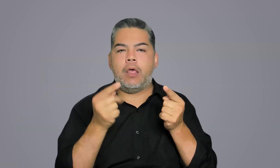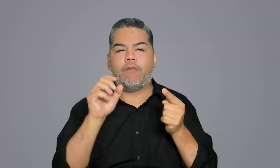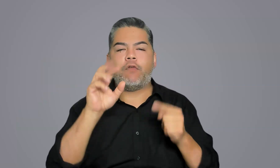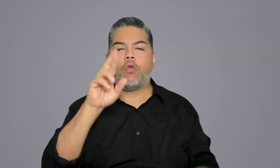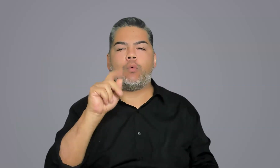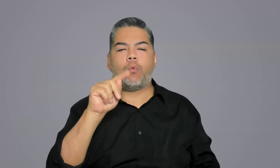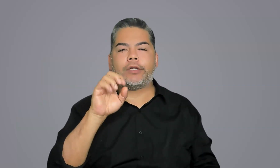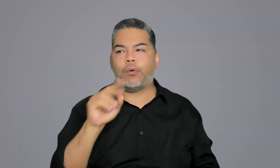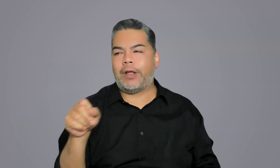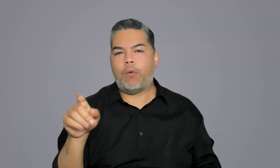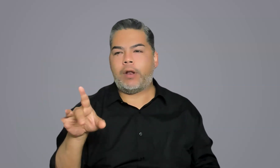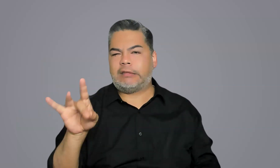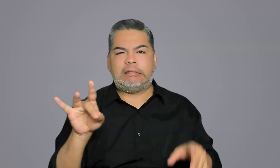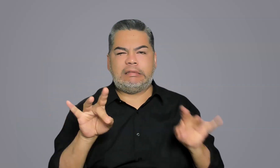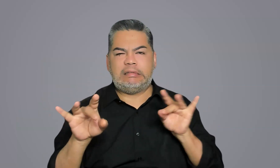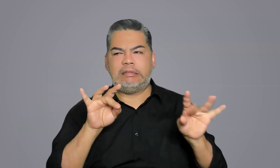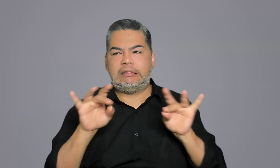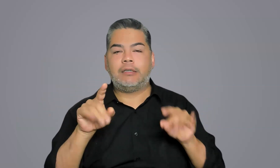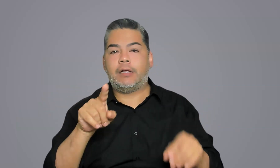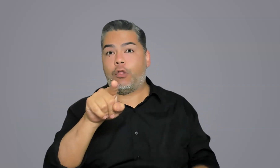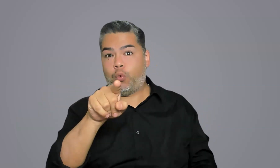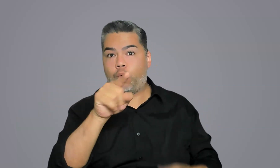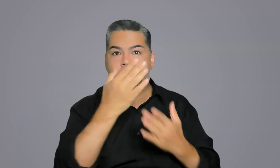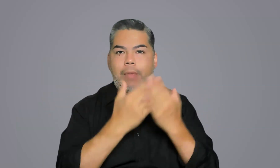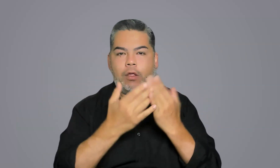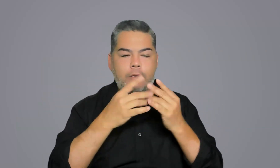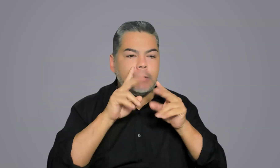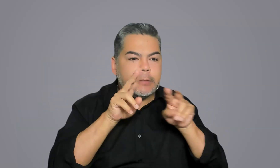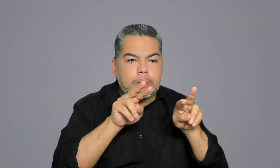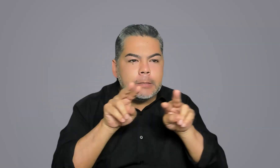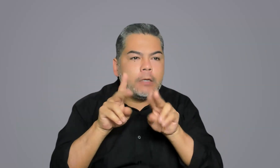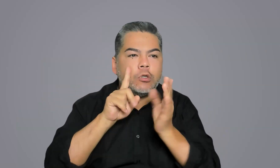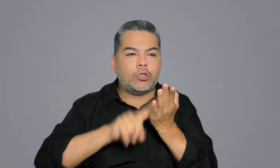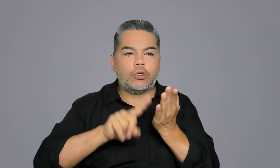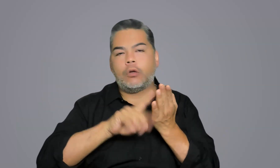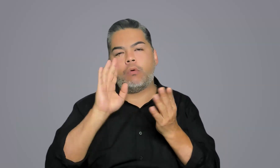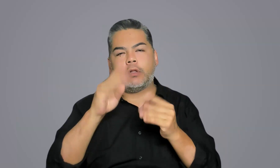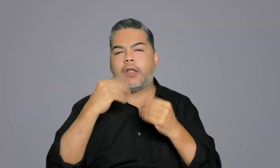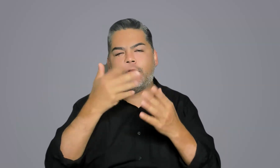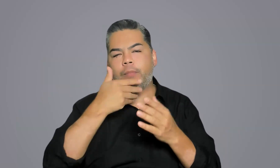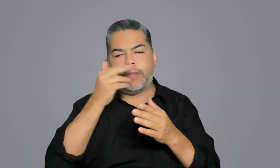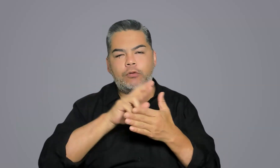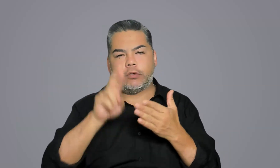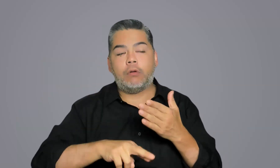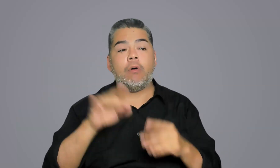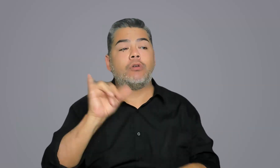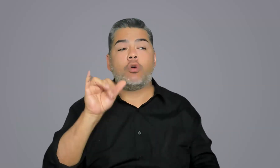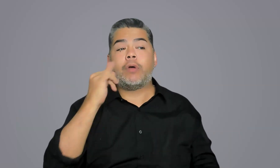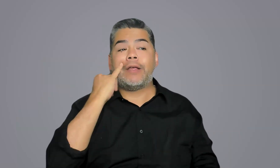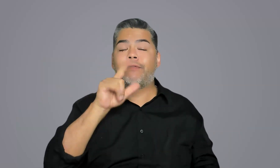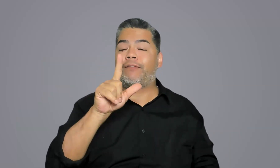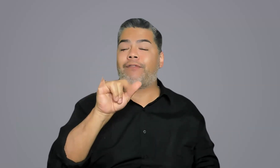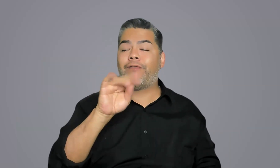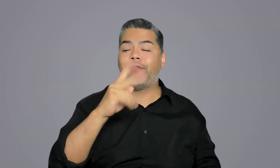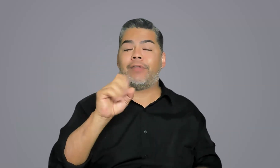wouldn't necessarily pick that up. So therefore, you checking that manually is going to give you the best result. Similarly, if you've got links in your presentation or your